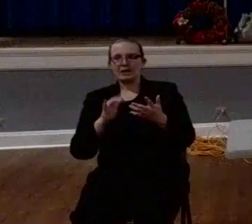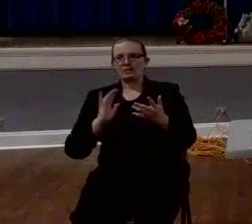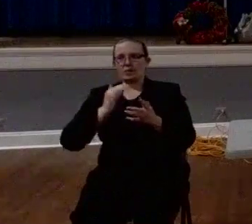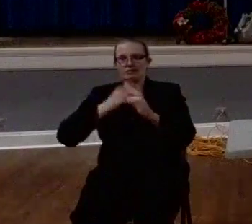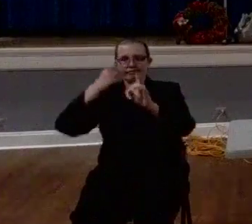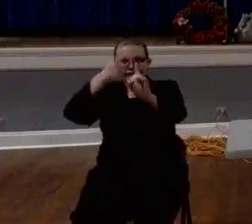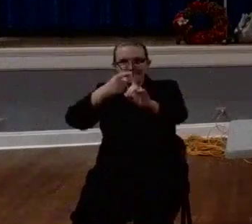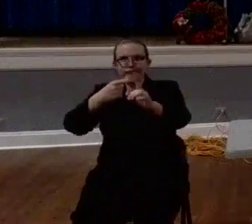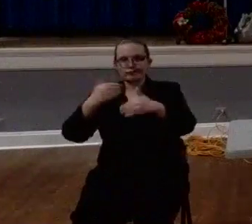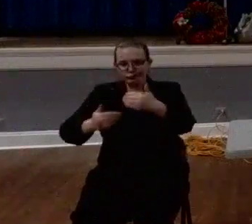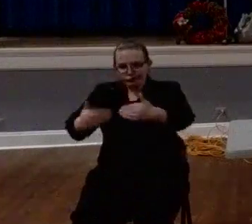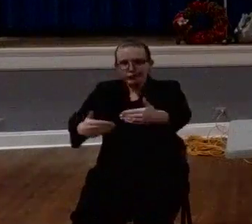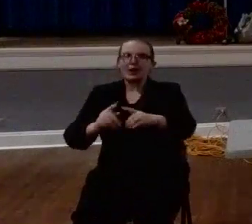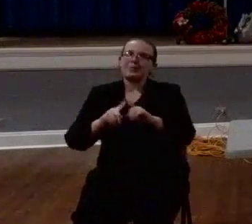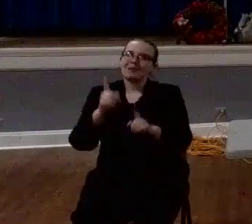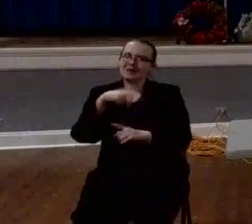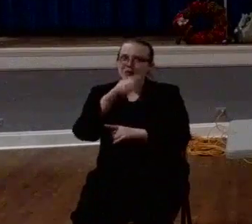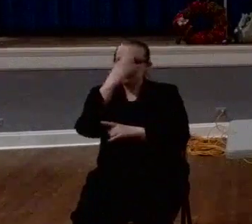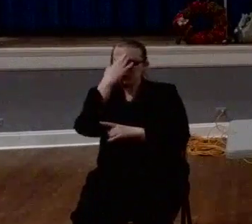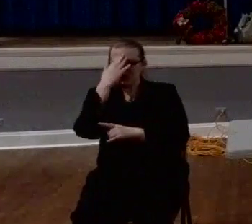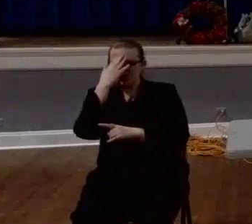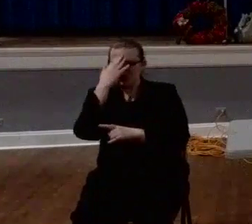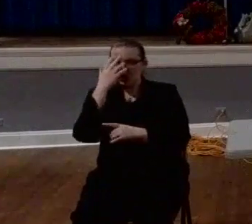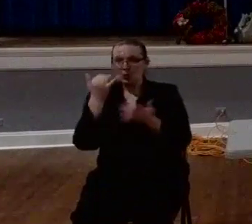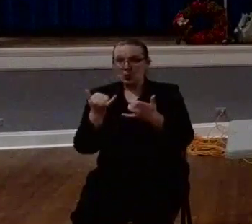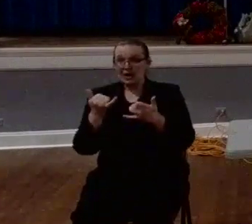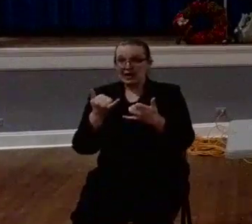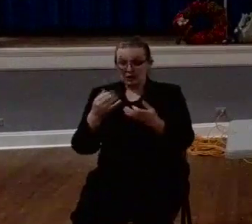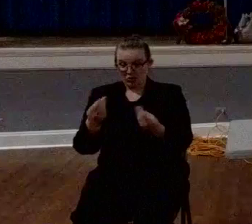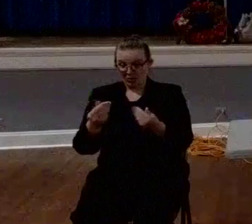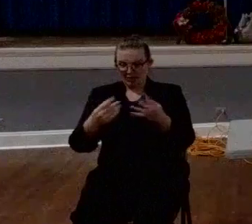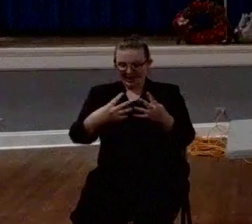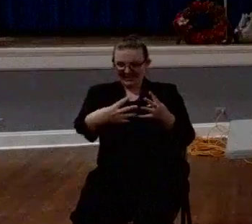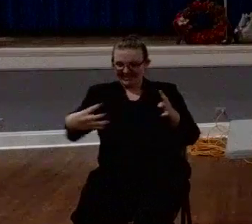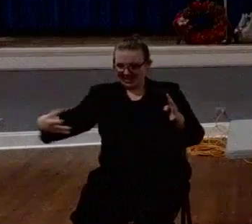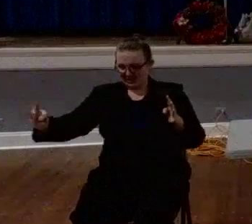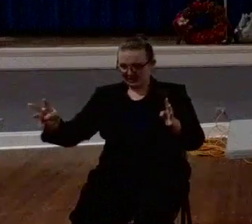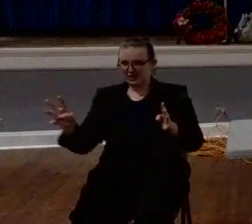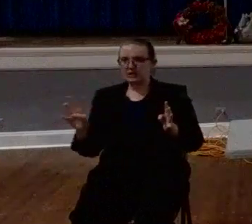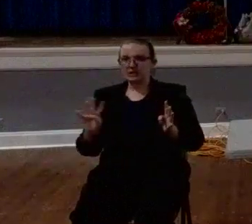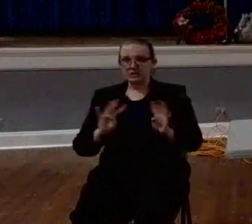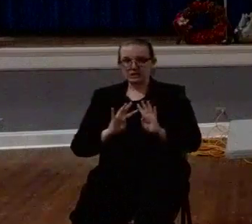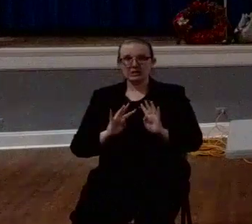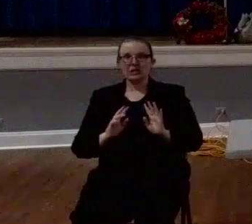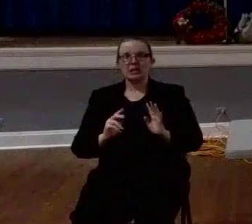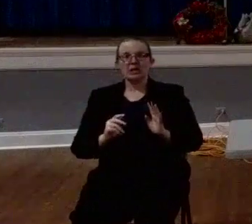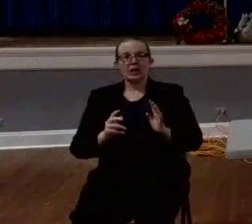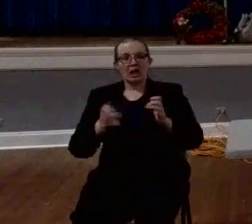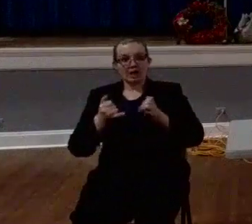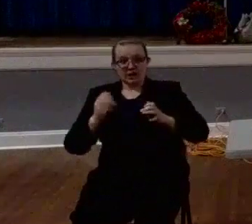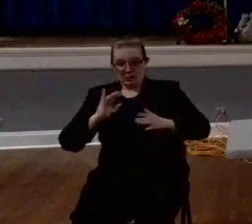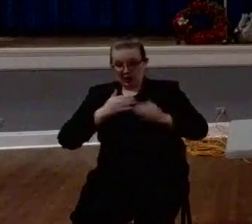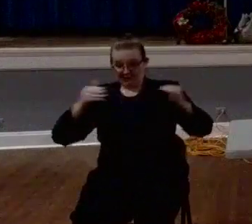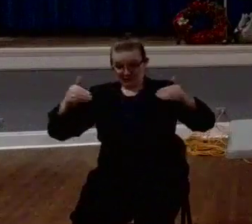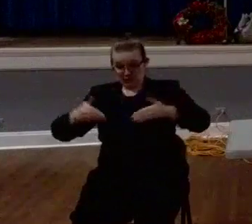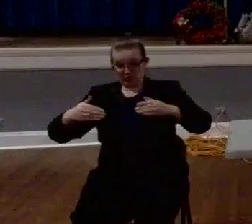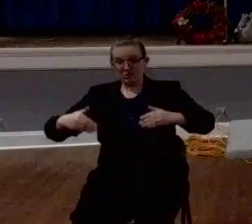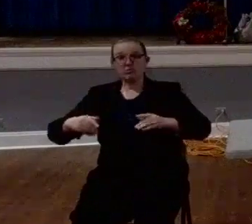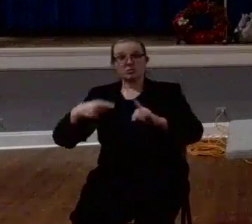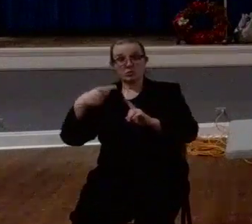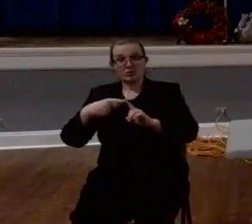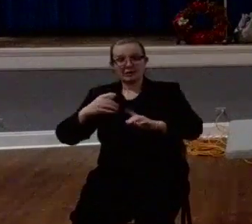headed. But as everybody knows, there is a fence around that property, and that's one of the things that now that our focus was meeting